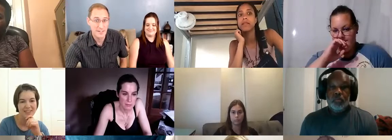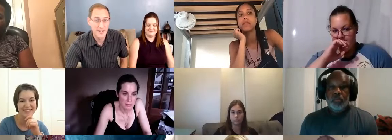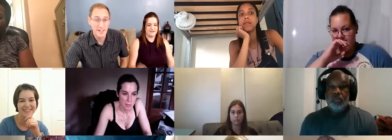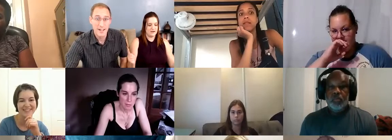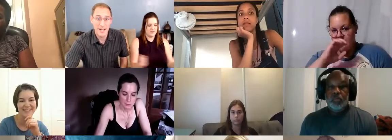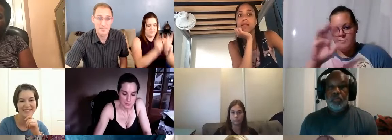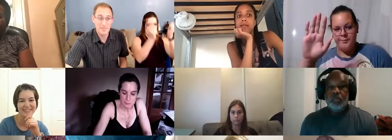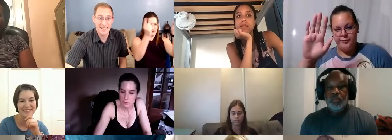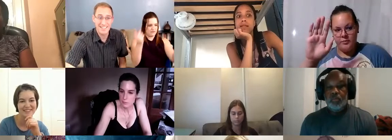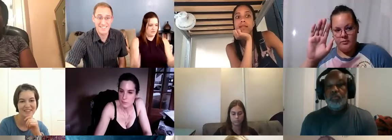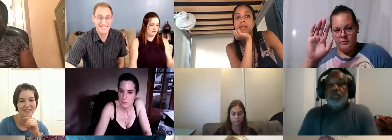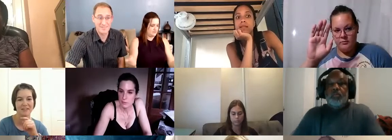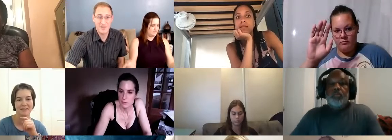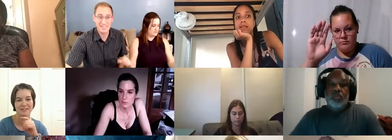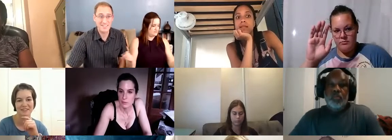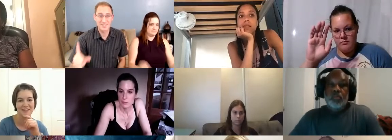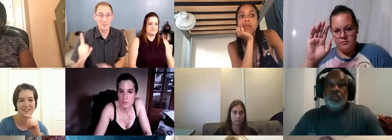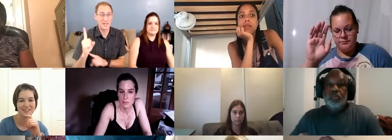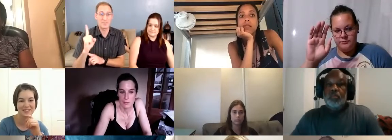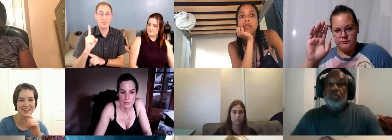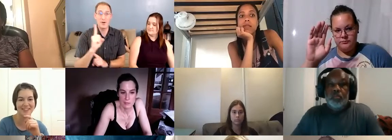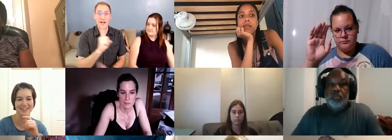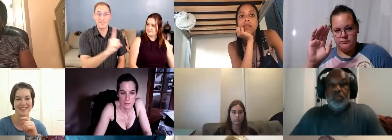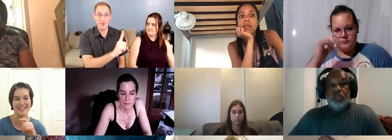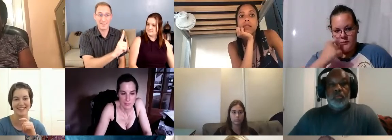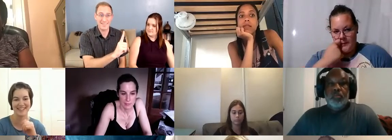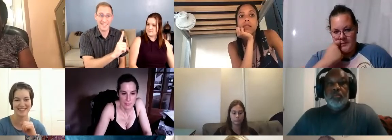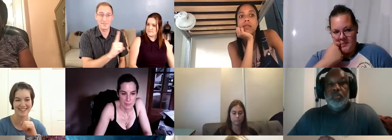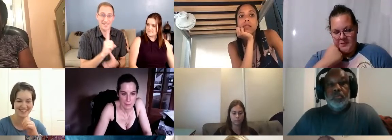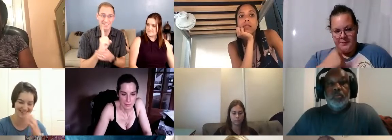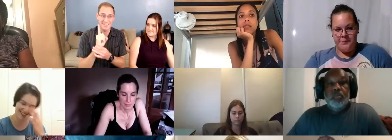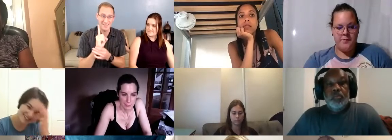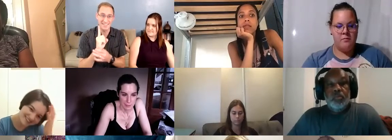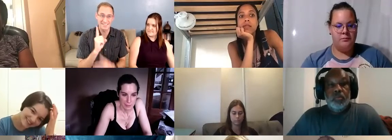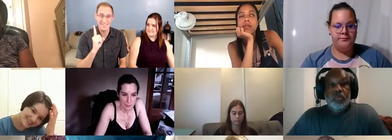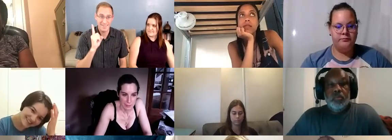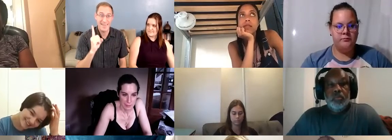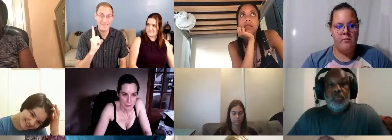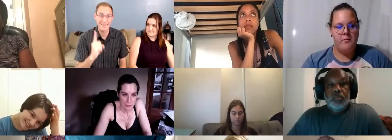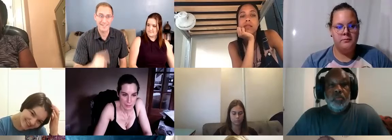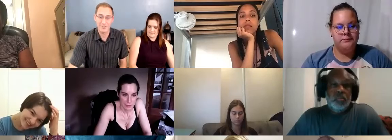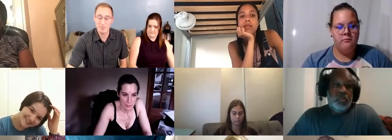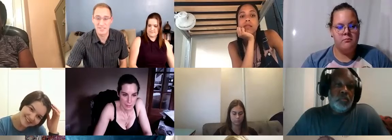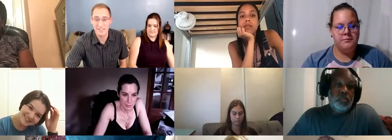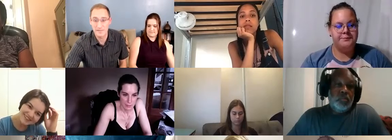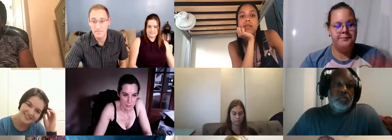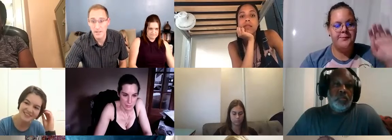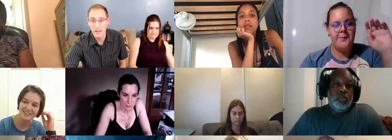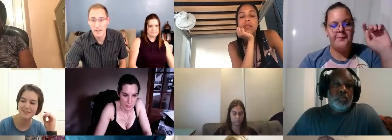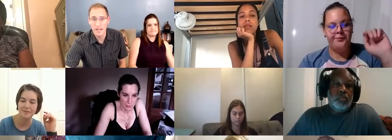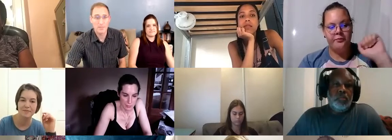other. But yeah, you can just basically do whatever you want with that thing because this is that thing that you're